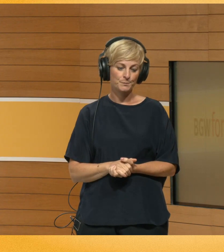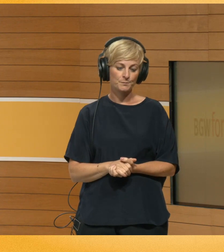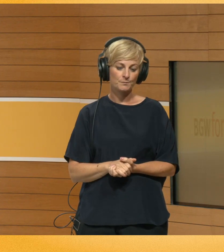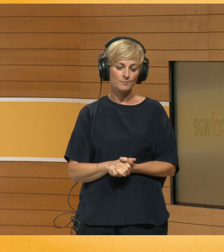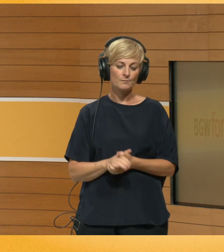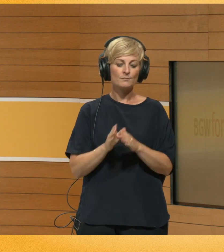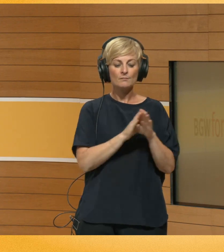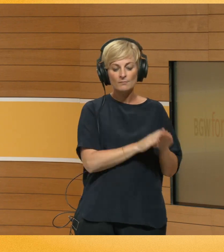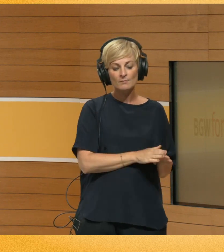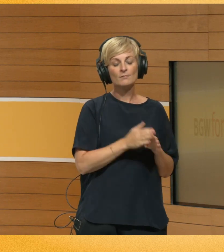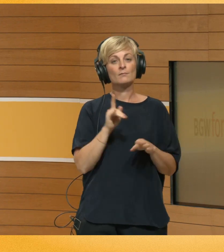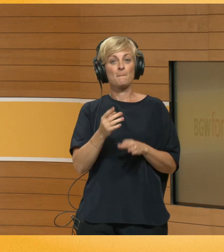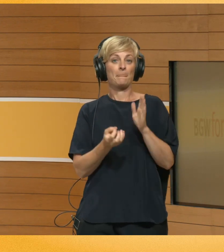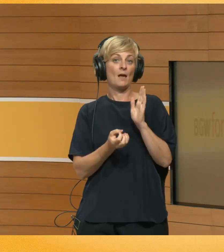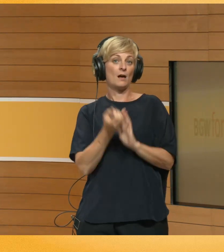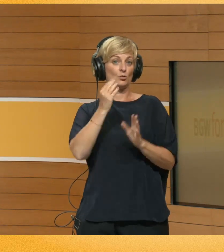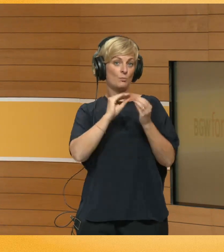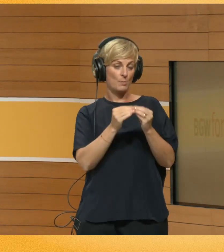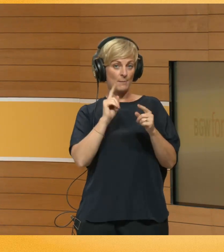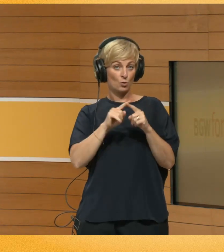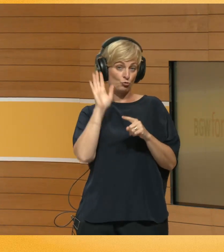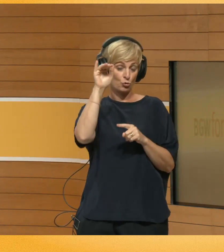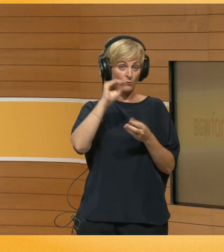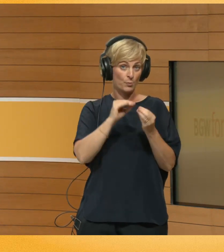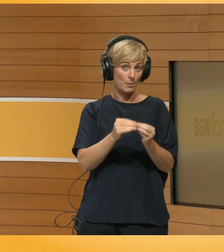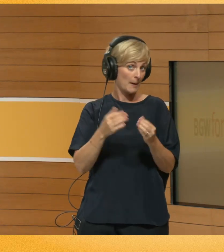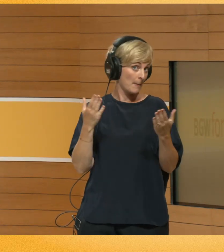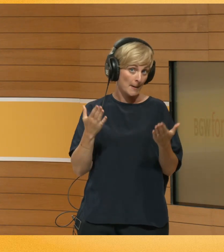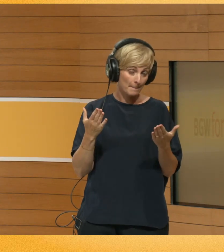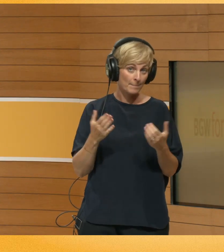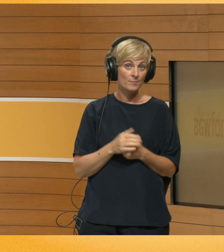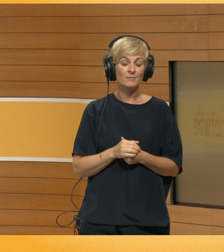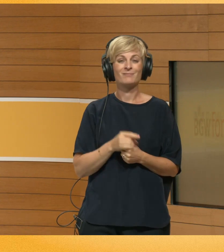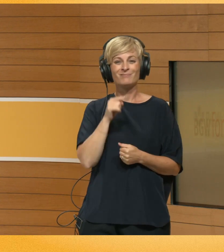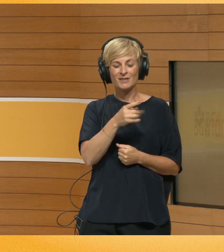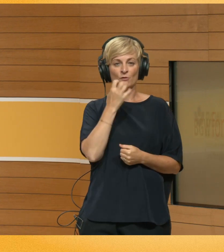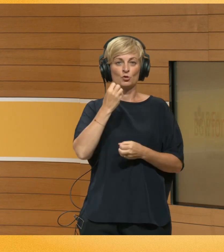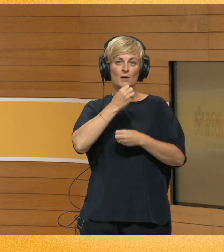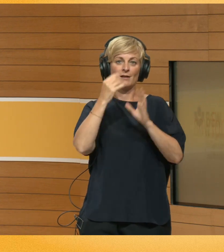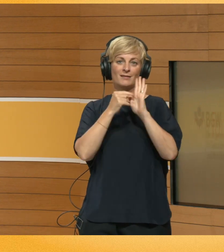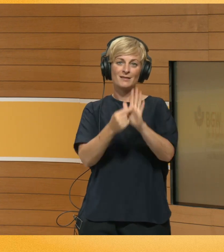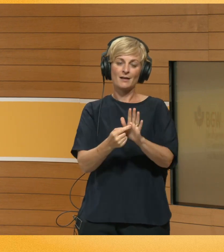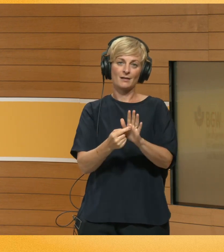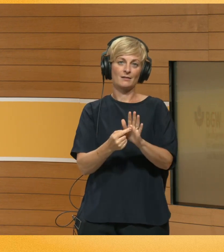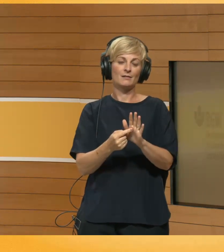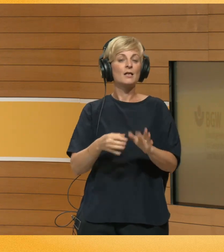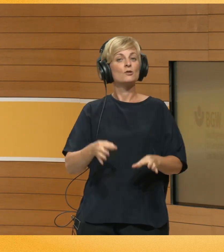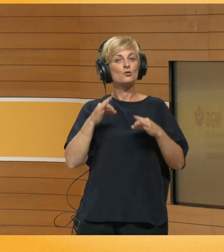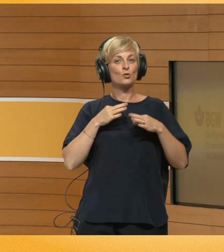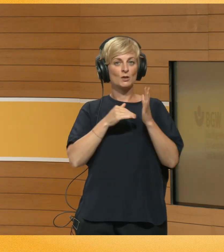in the future. And this again, I just want to emphasize the pressure that will be put on the health service, because it's important that we have these